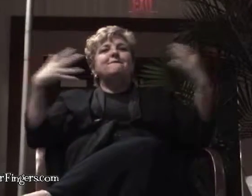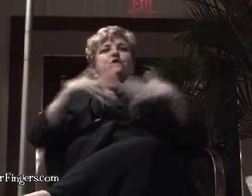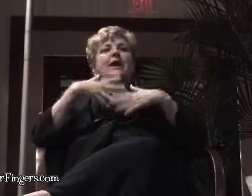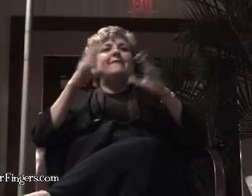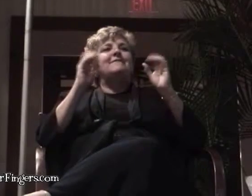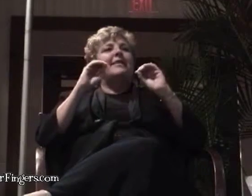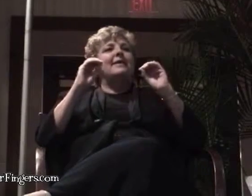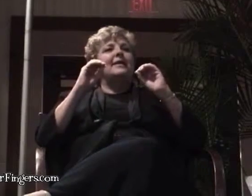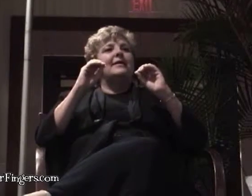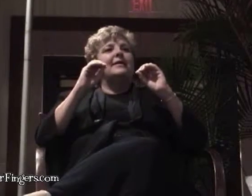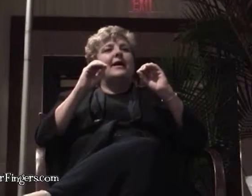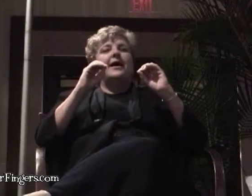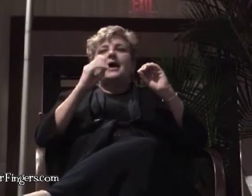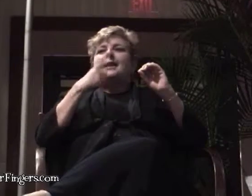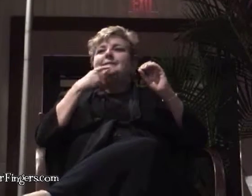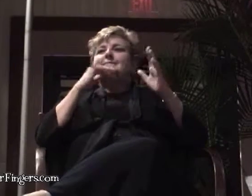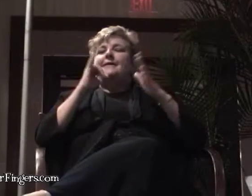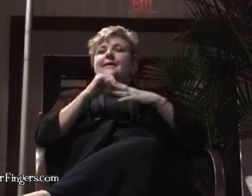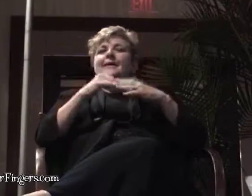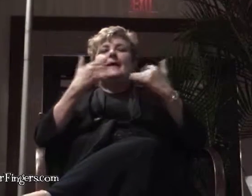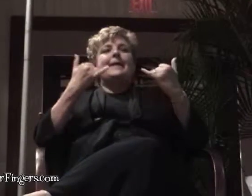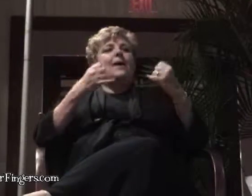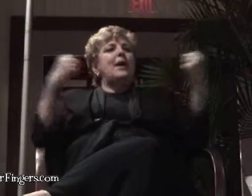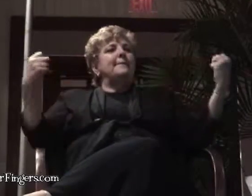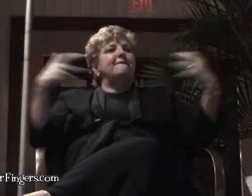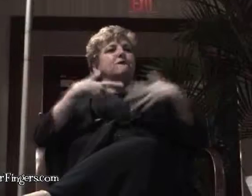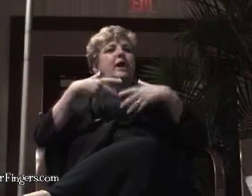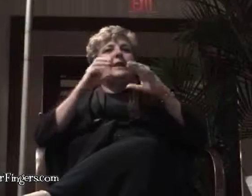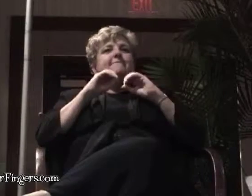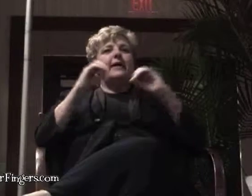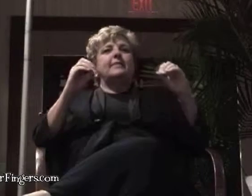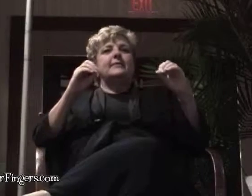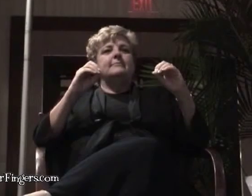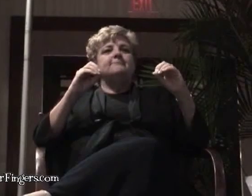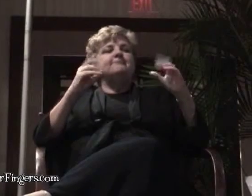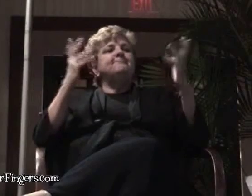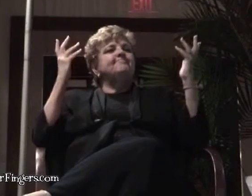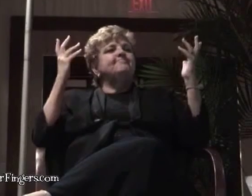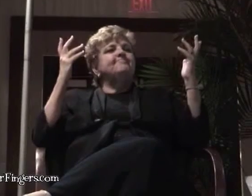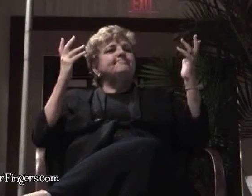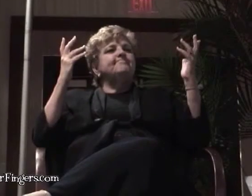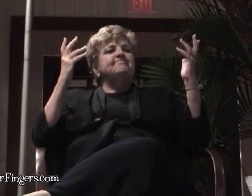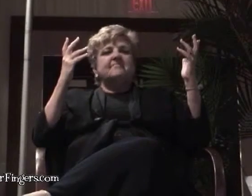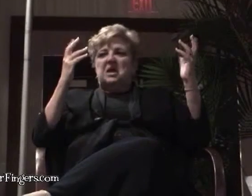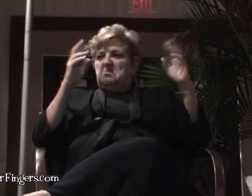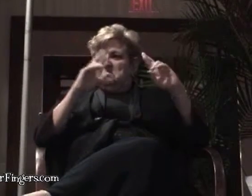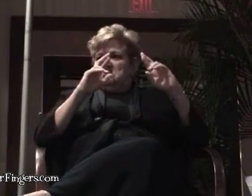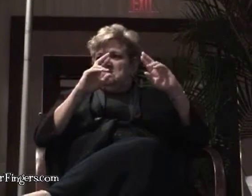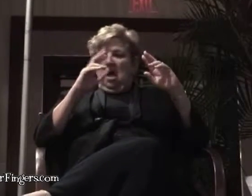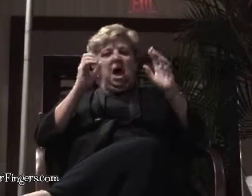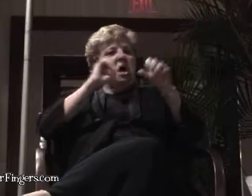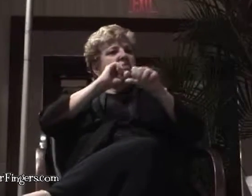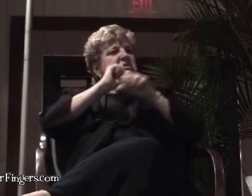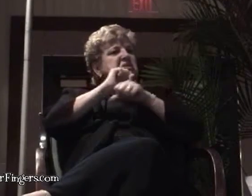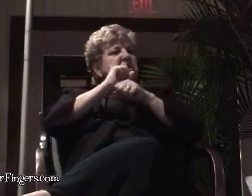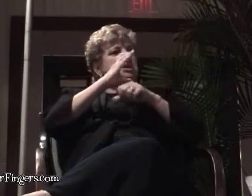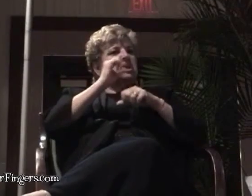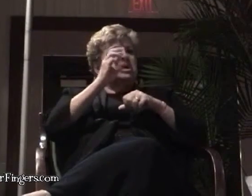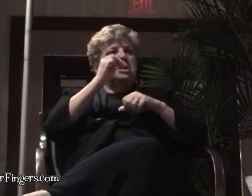when I said it. I ain't afraid of nothing. I'll whip your butt. I'm decorated for combat in Vietnam, and I'll whip you and everybody else. I got